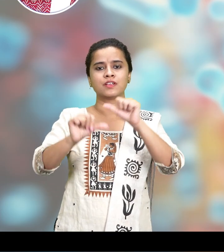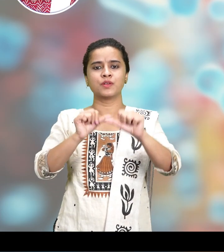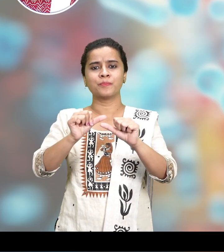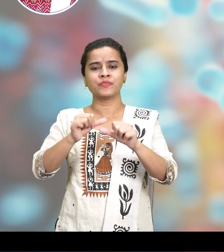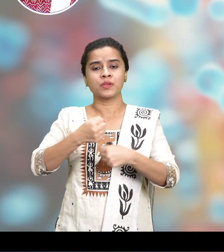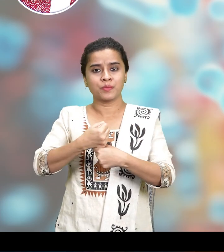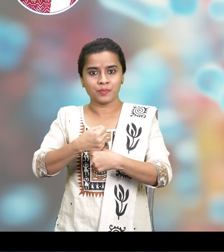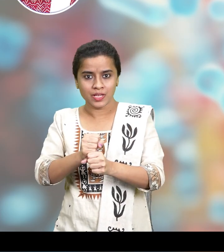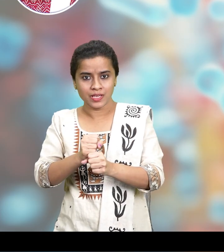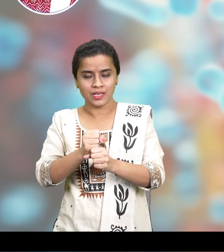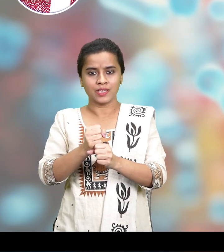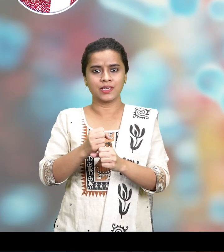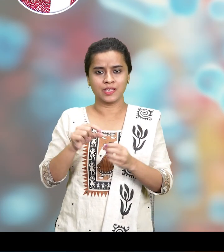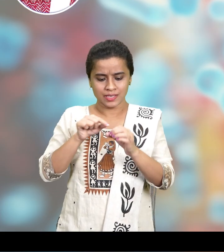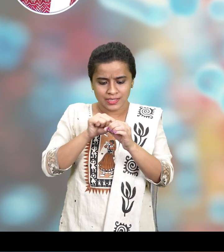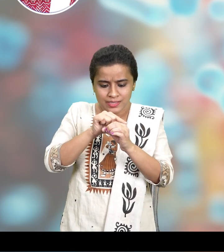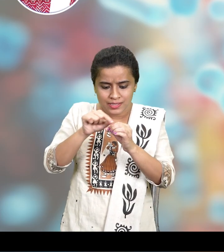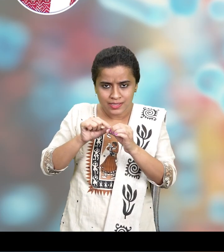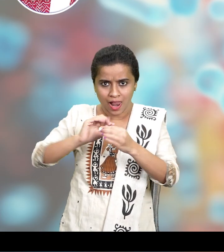for making cell walls.